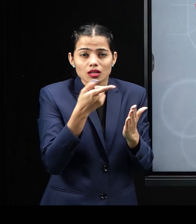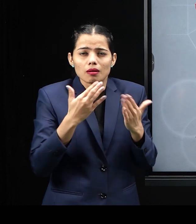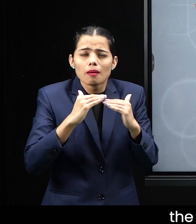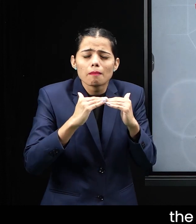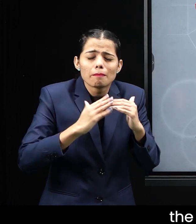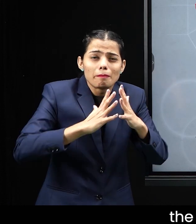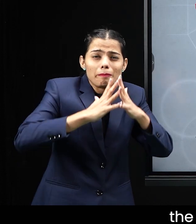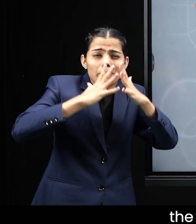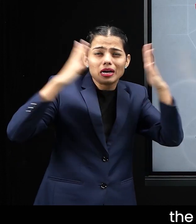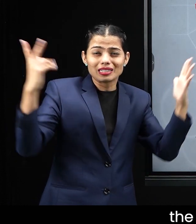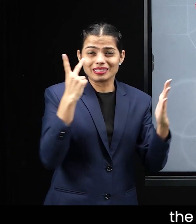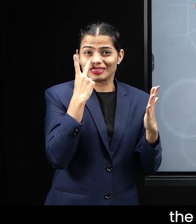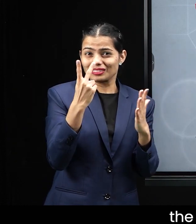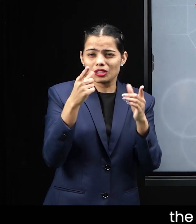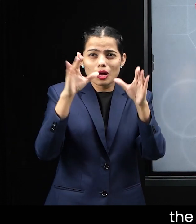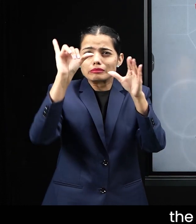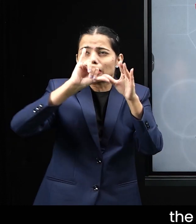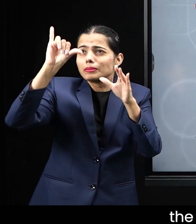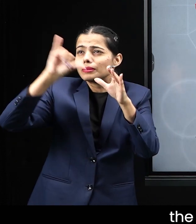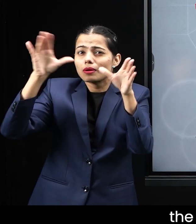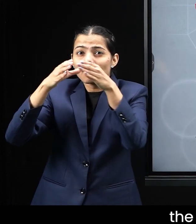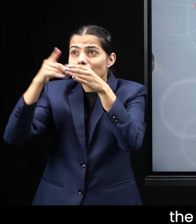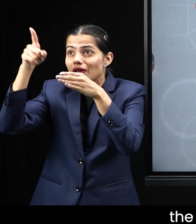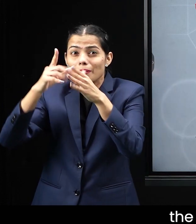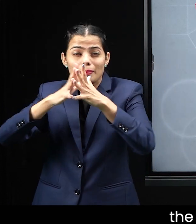Therefore, the highest common factor of 273,